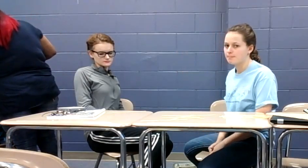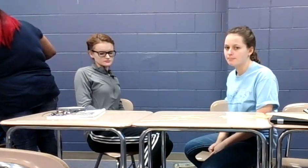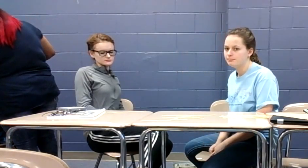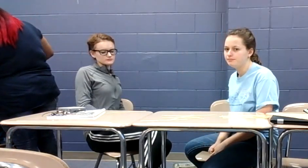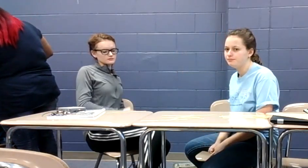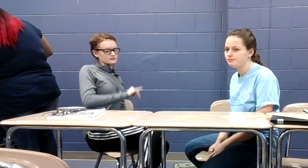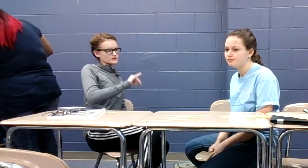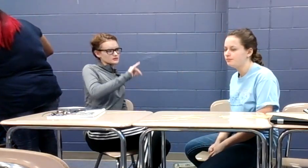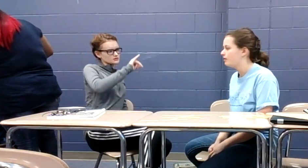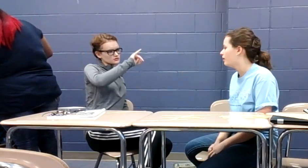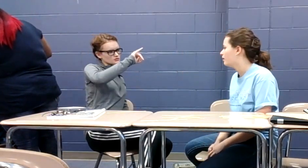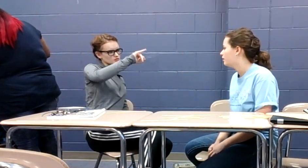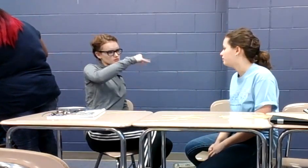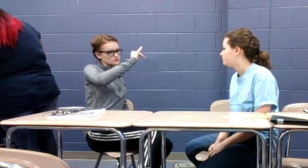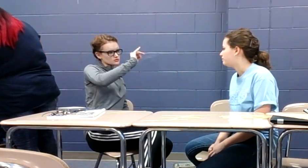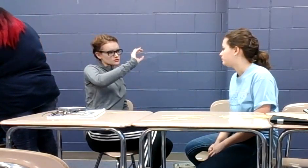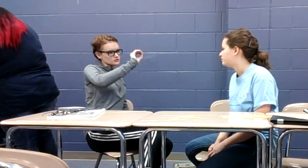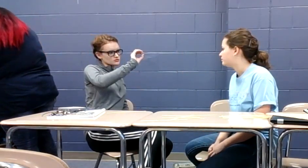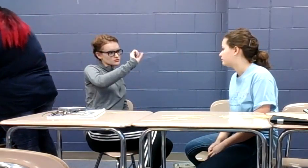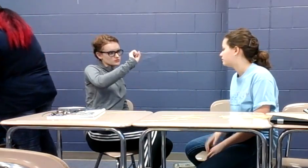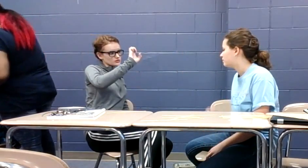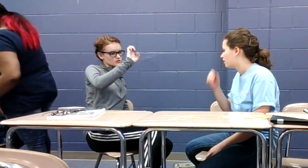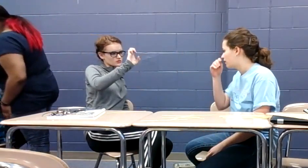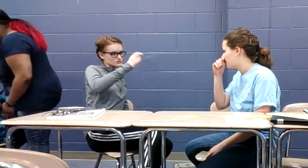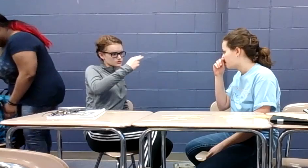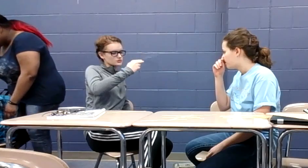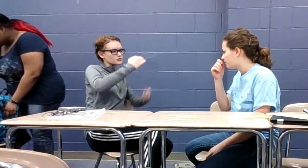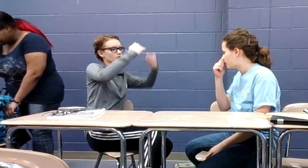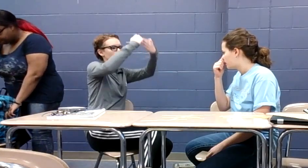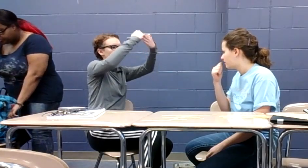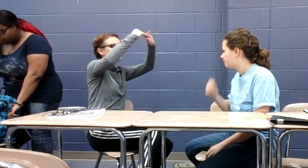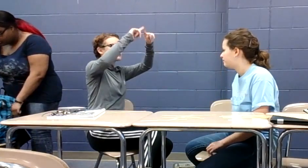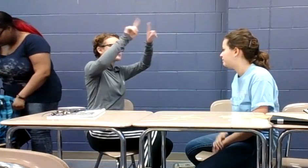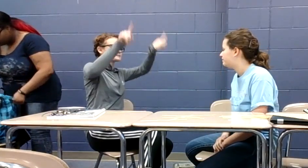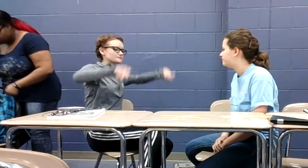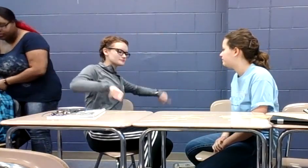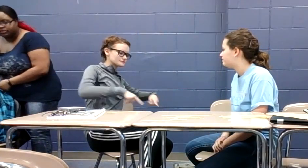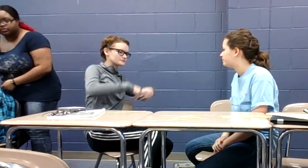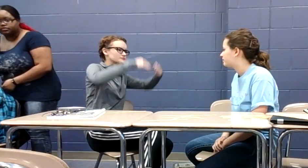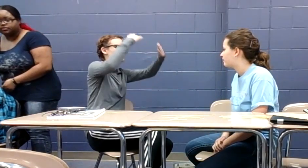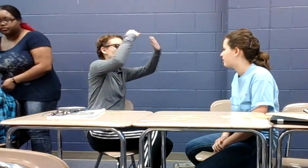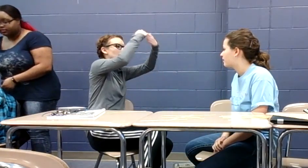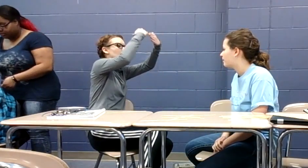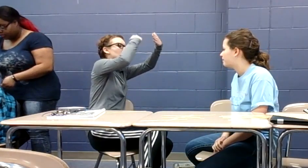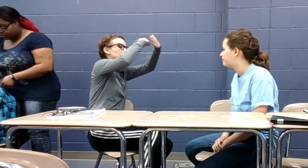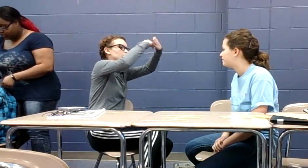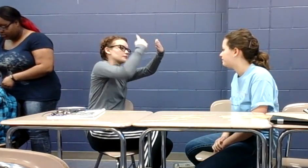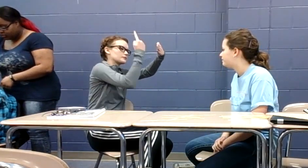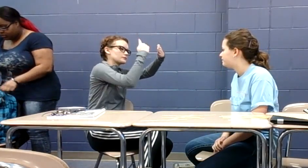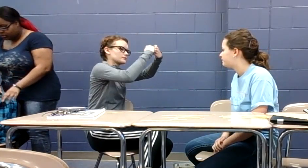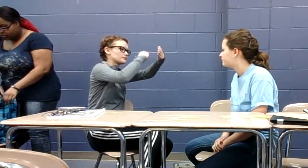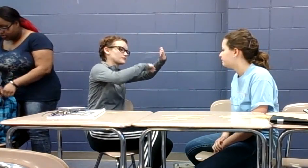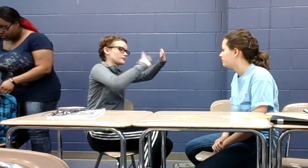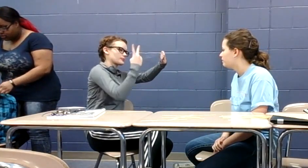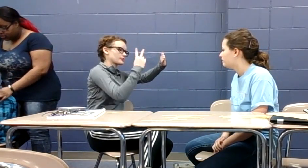Thank you, have a good morning. Because it's all part of it. Sing her song. Sing her song. Oh, yeah. Oh, yeah. Oh, yeah. Oh, yeah.